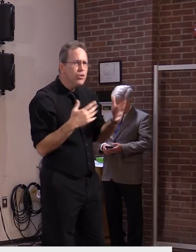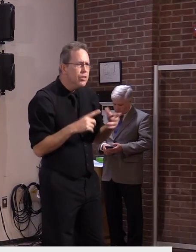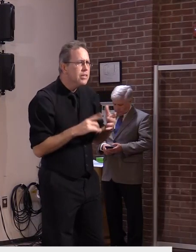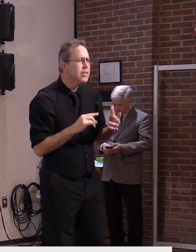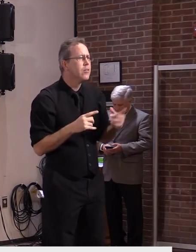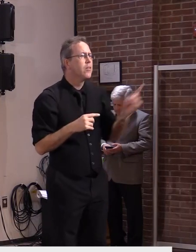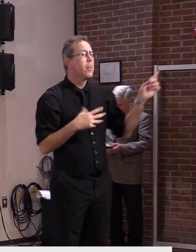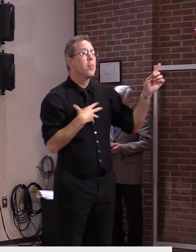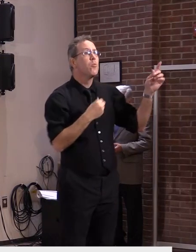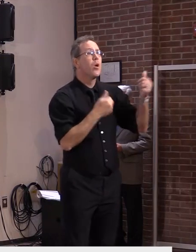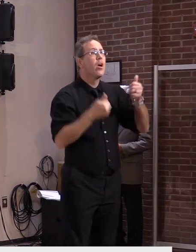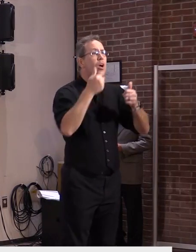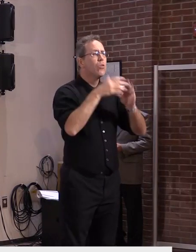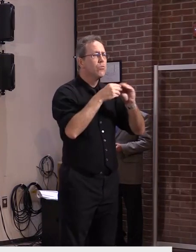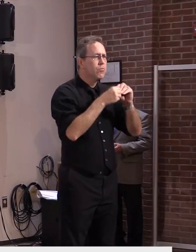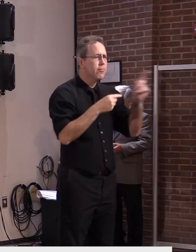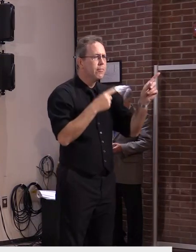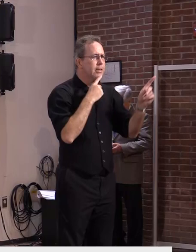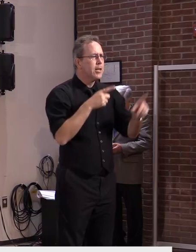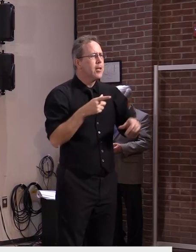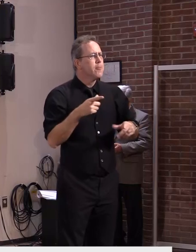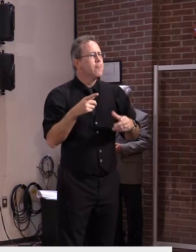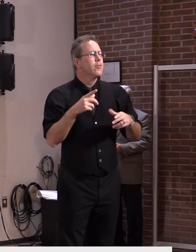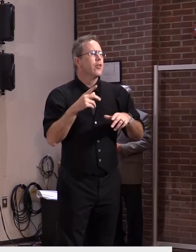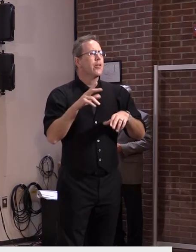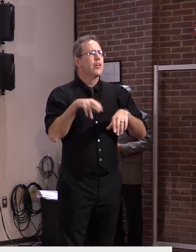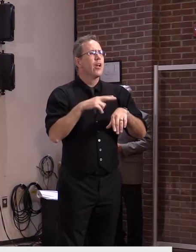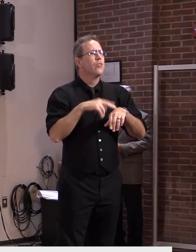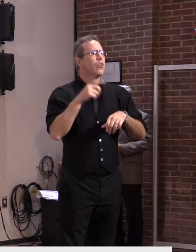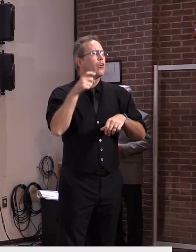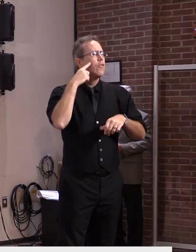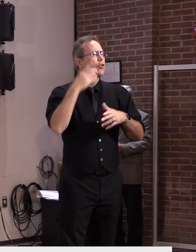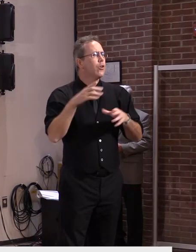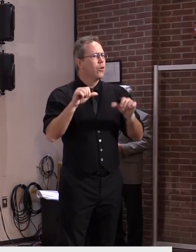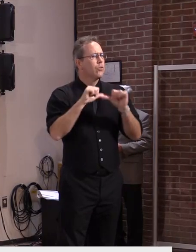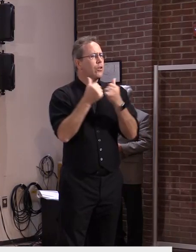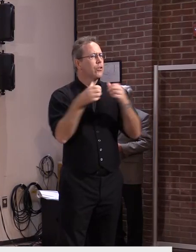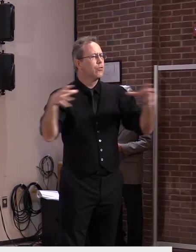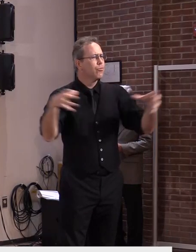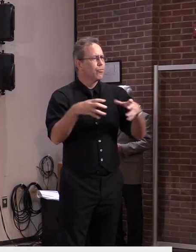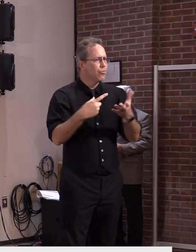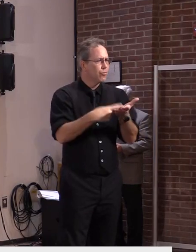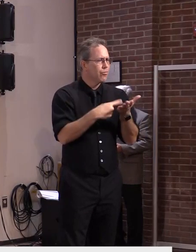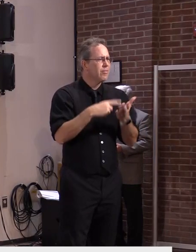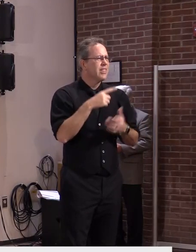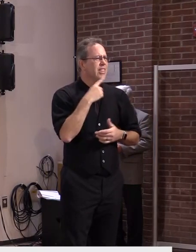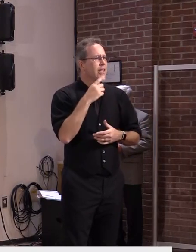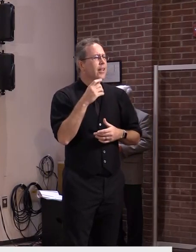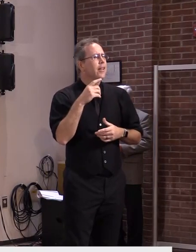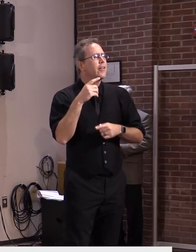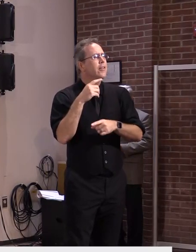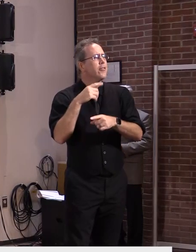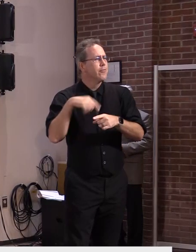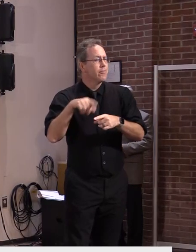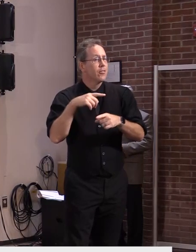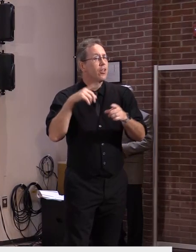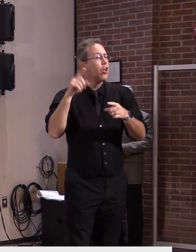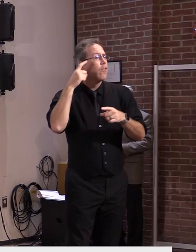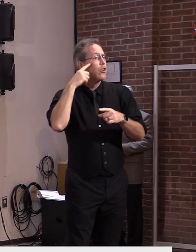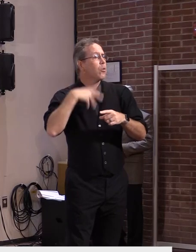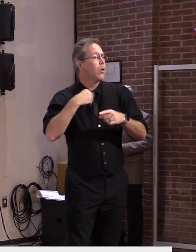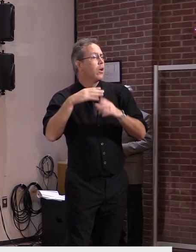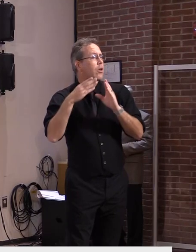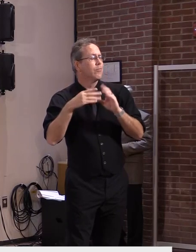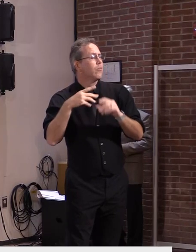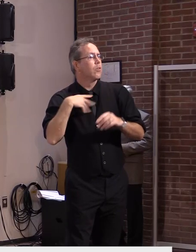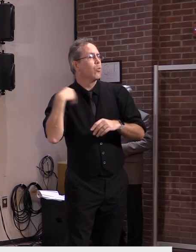the executive director from the National Governors Association today, after Governor Inslee asked his question, mentioned